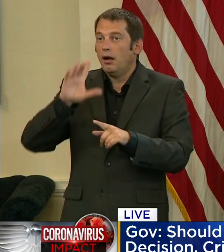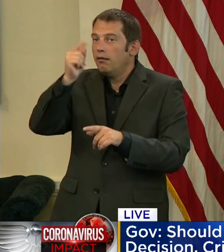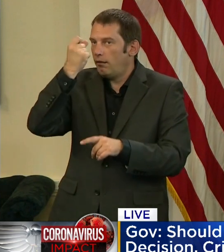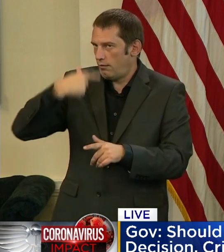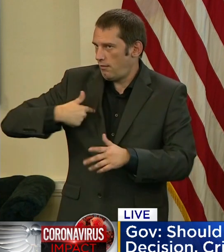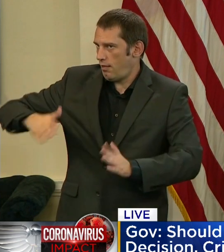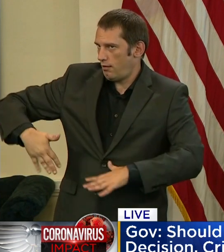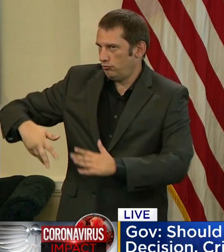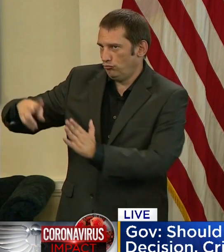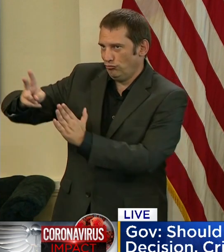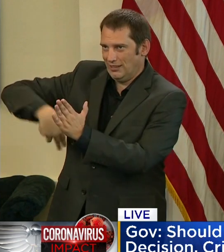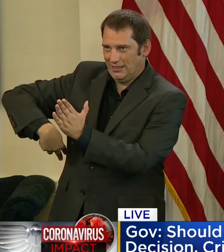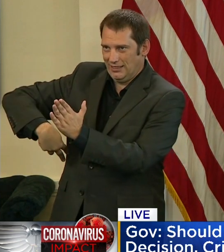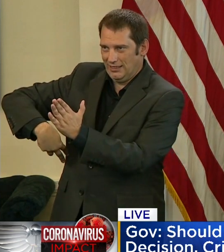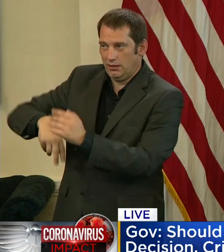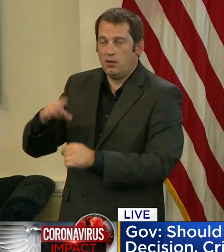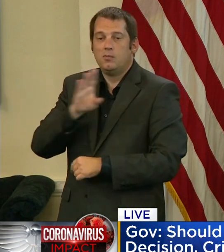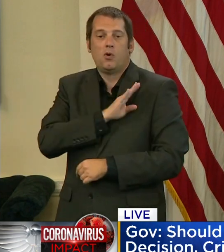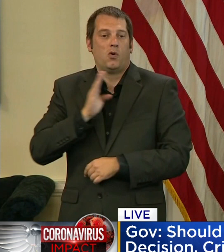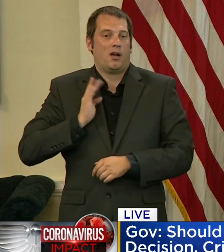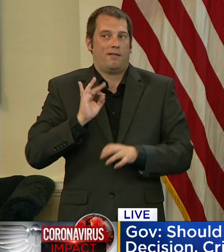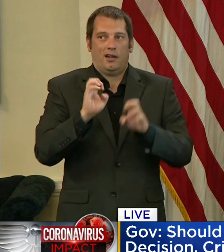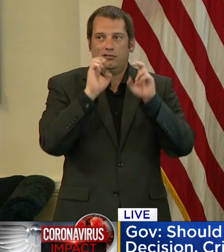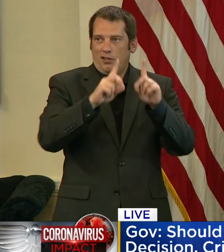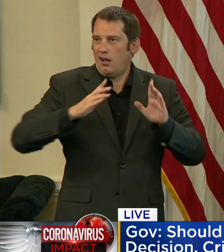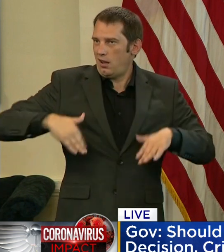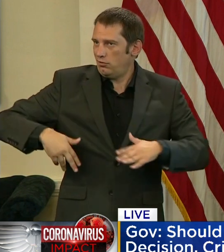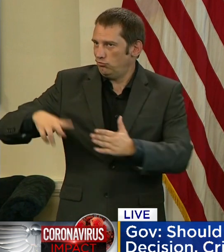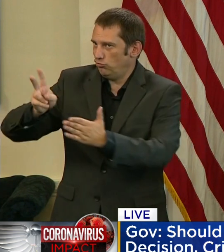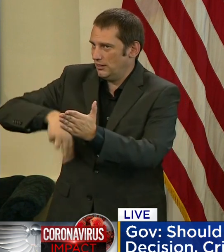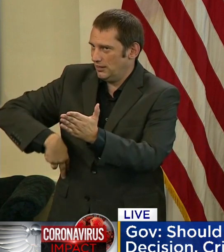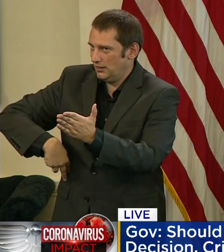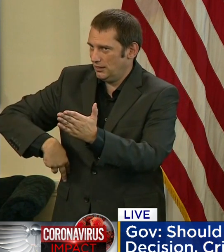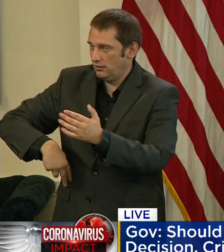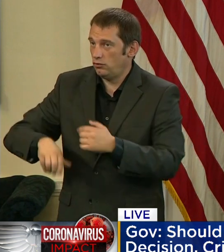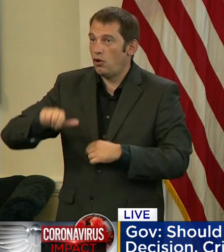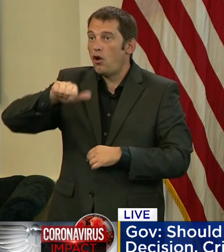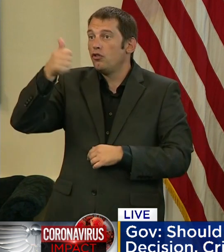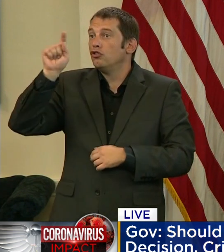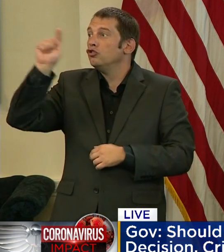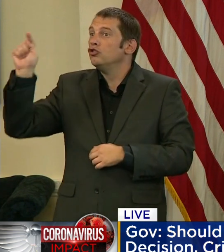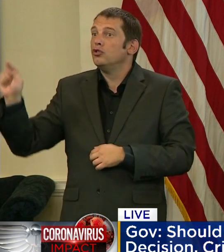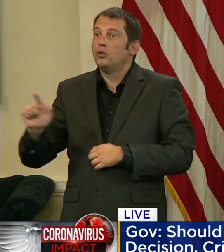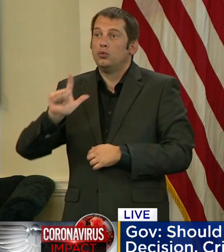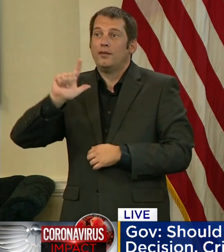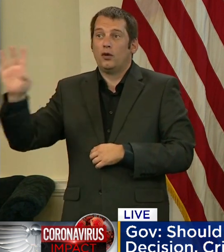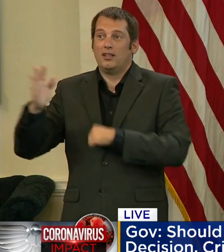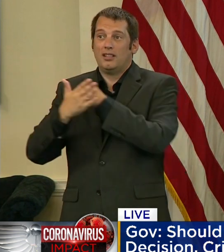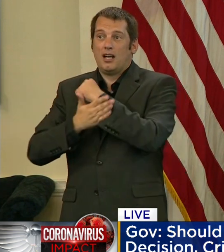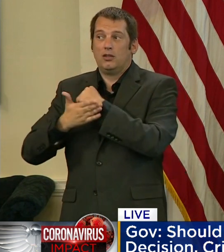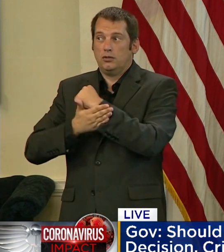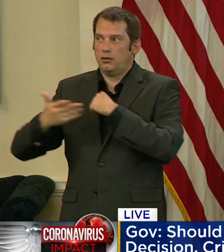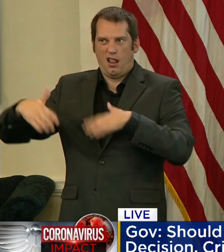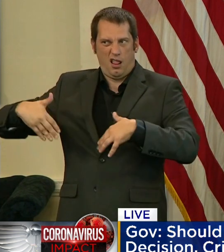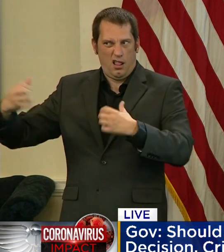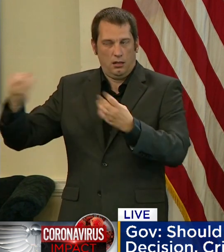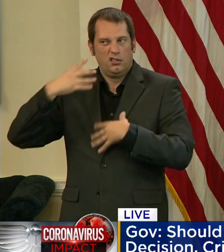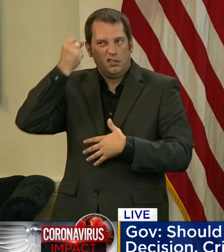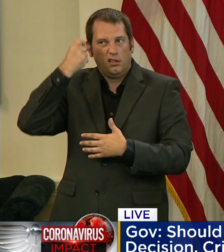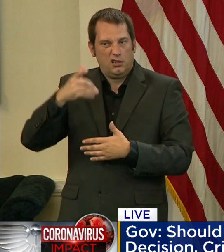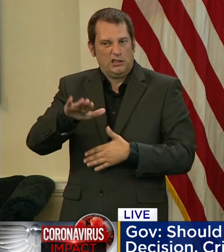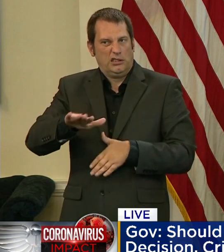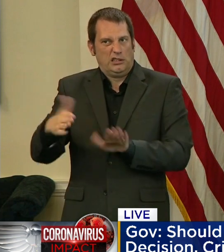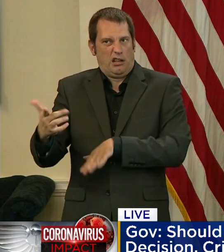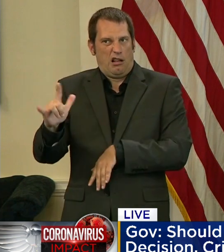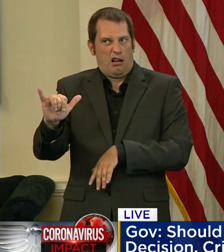as I said, the plans all have to be in, all 24 of them, by August 14th. I'm trying to push to get that done faster because I don't think we should wait that